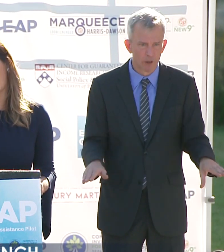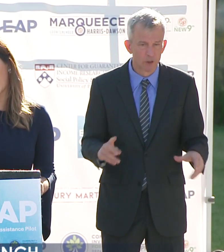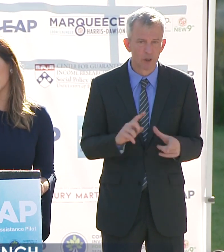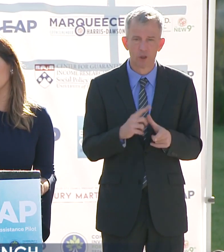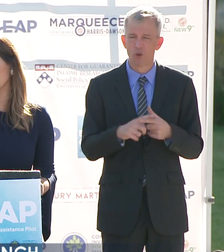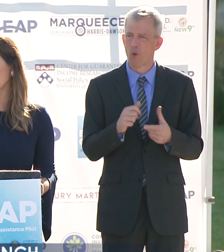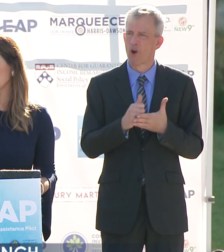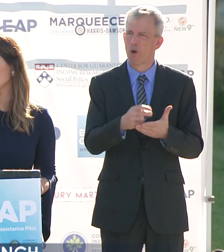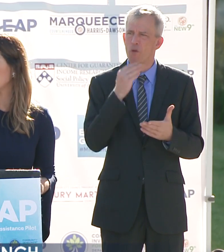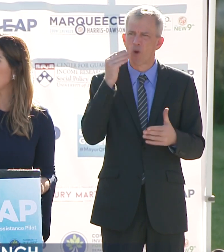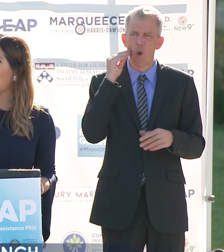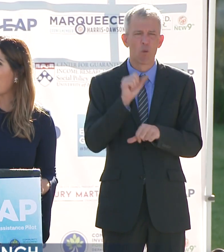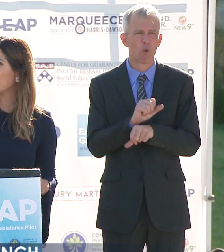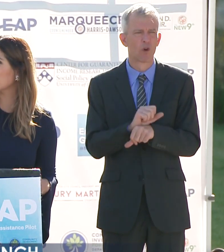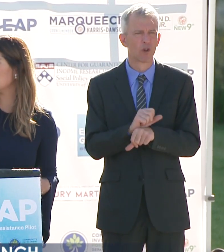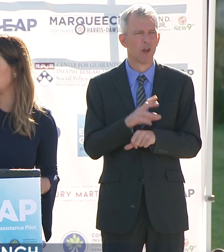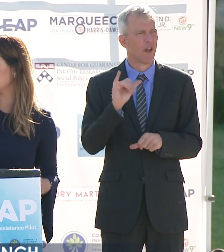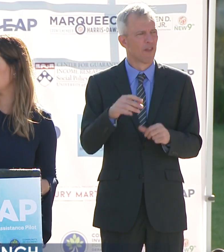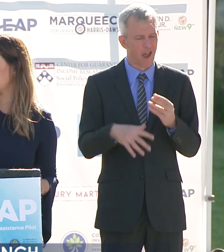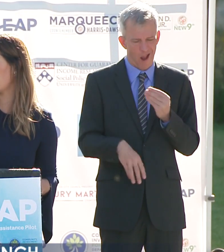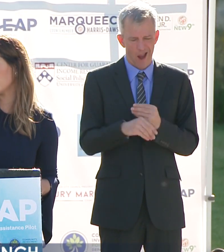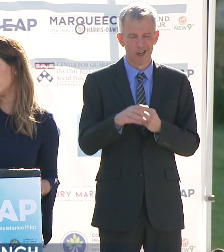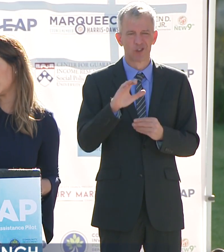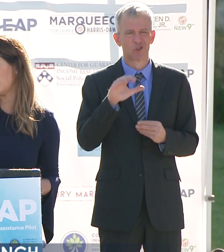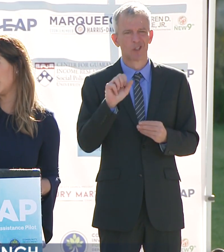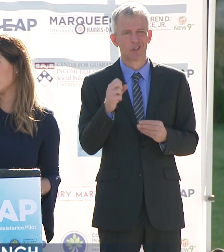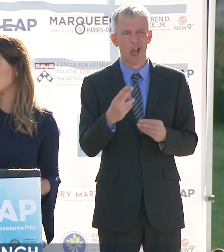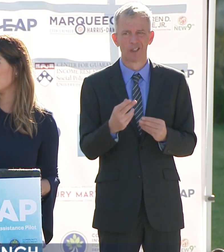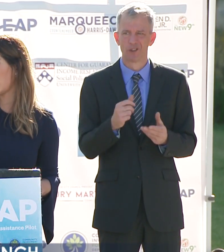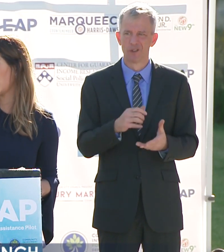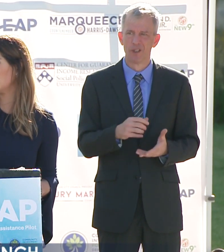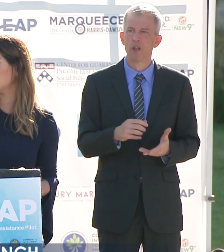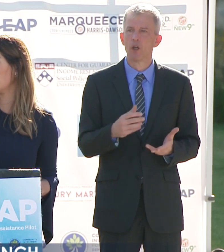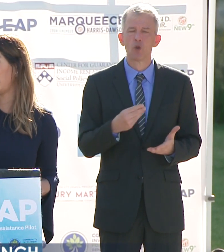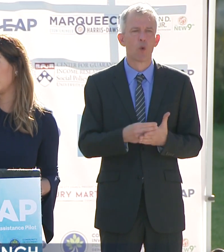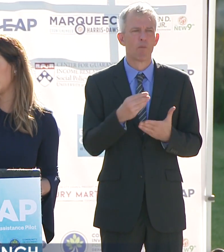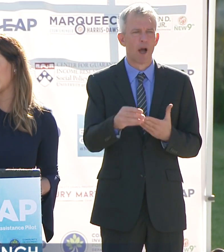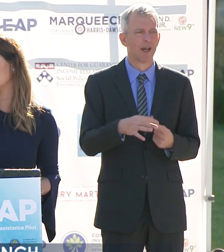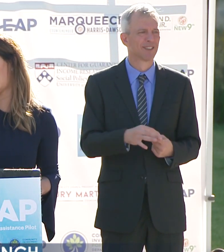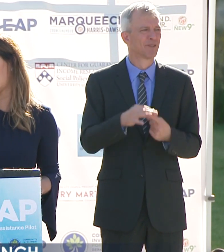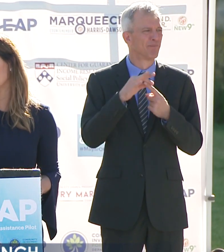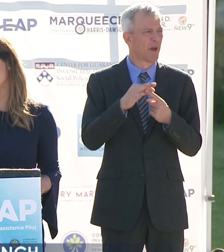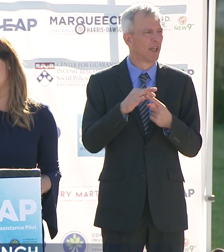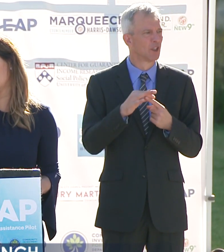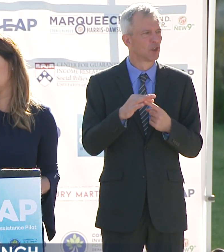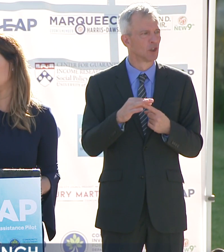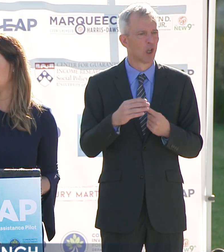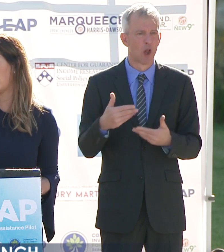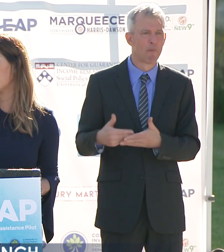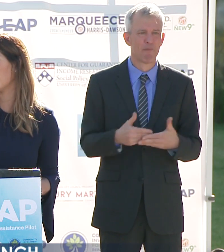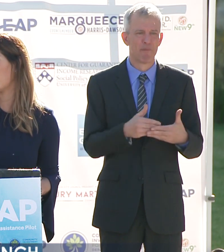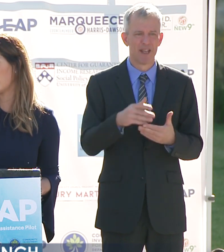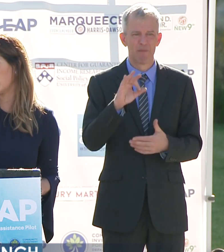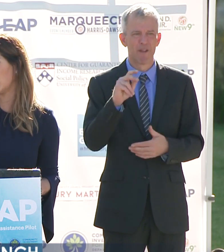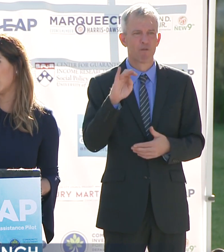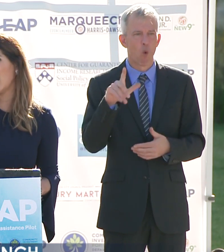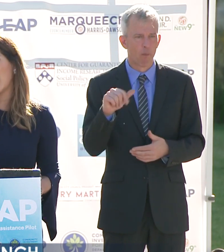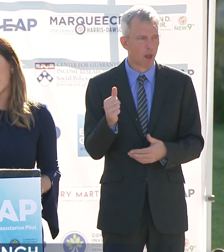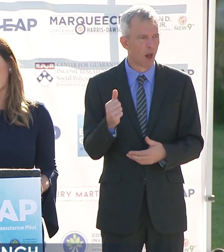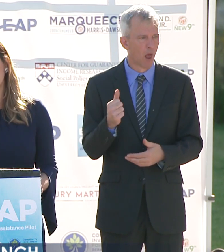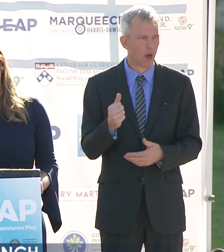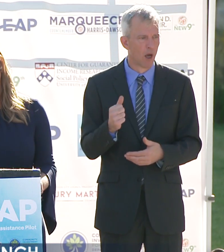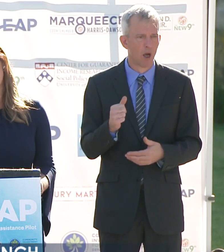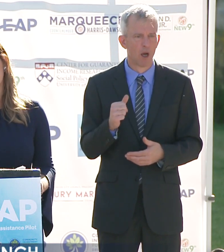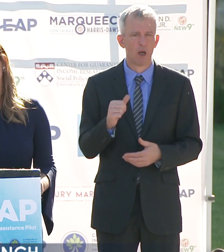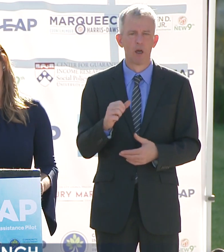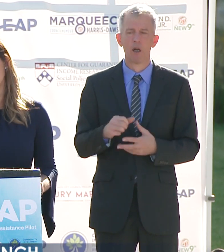extra cash to buy a special formula because your child, your baby has allergies to the generic formula.